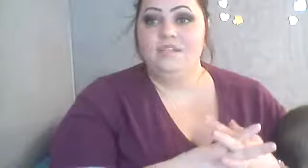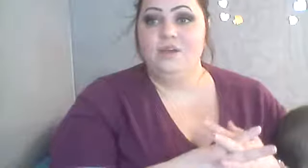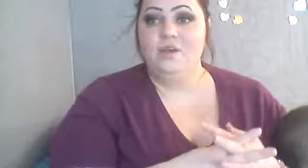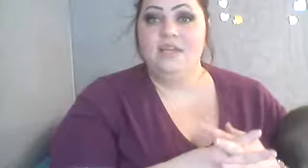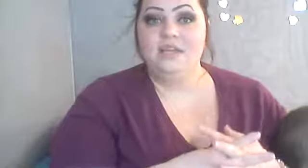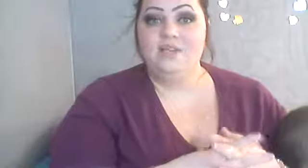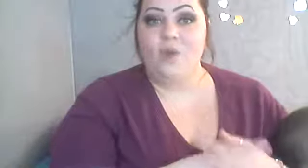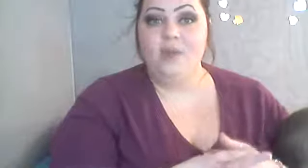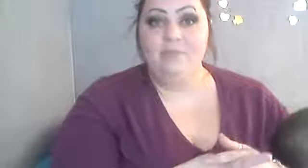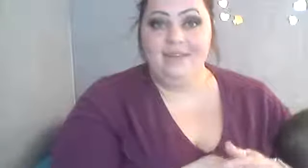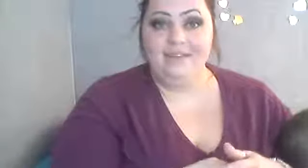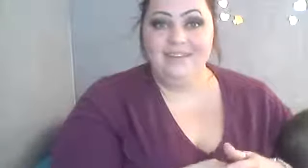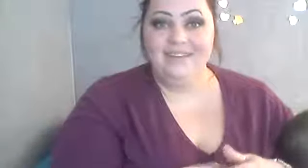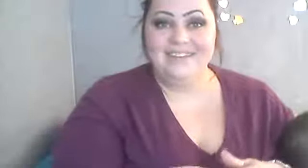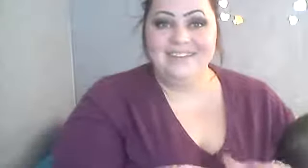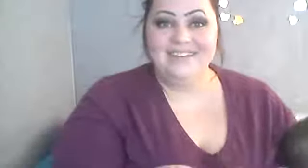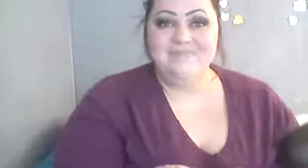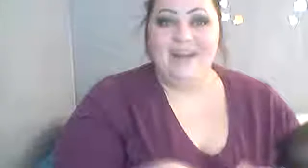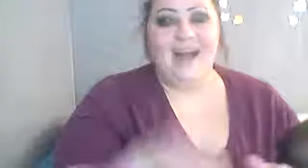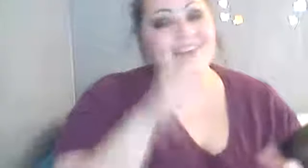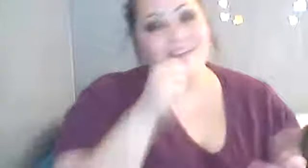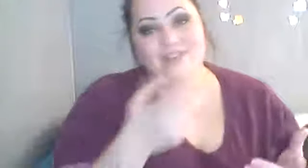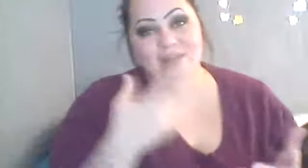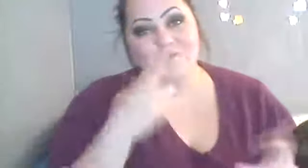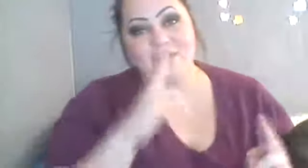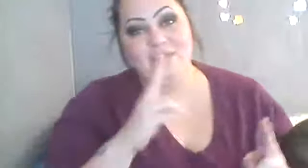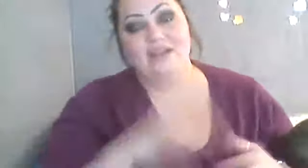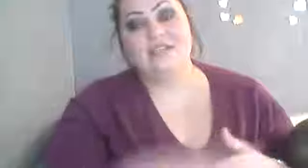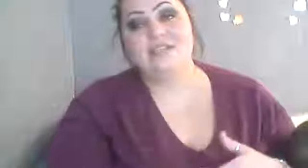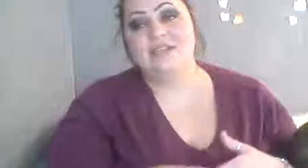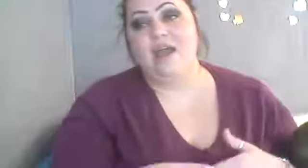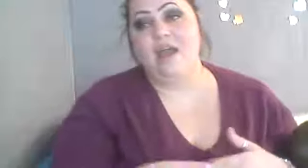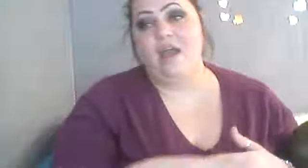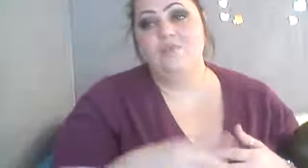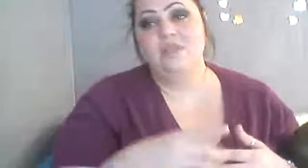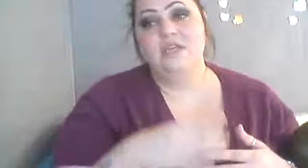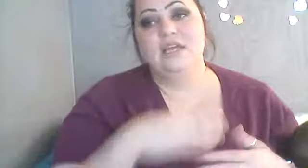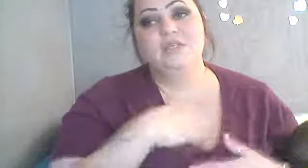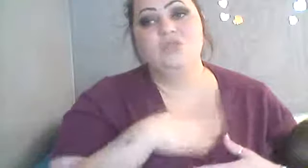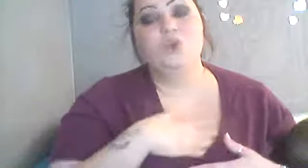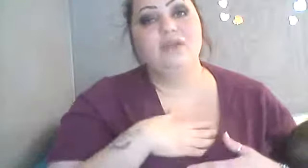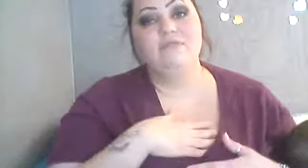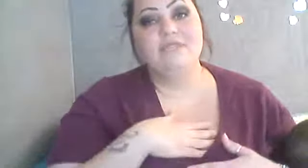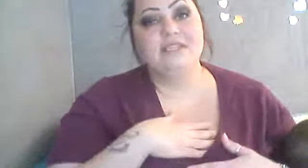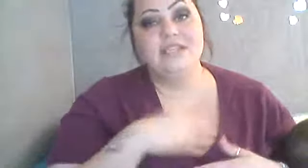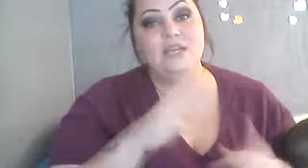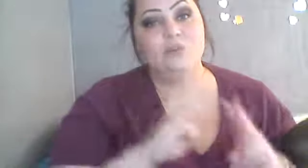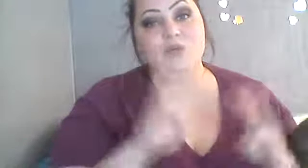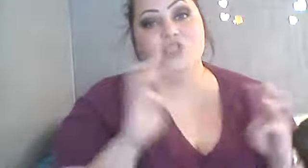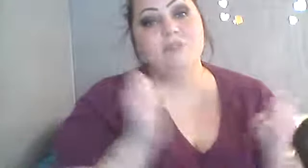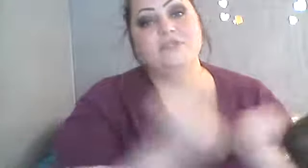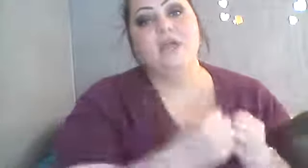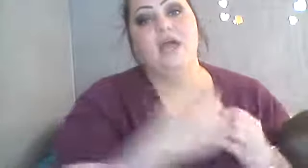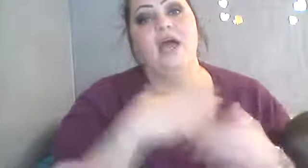So it's quite a bit, but I love it. I'm going to be honest. I really enjoy facilitating workshops. I